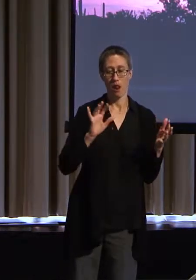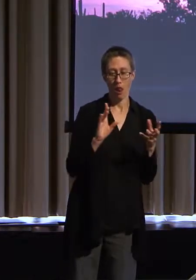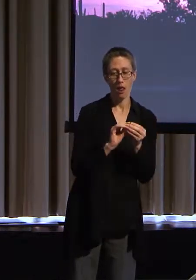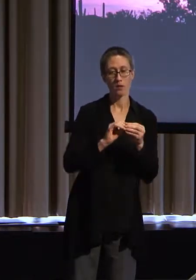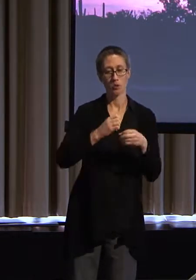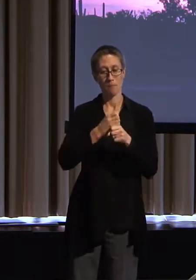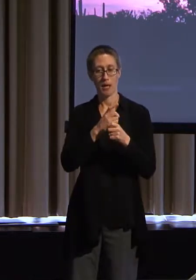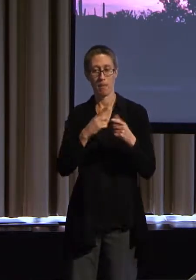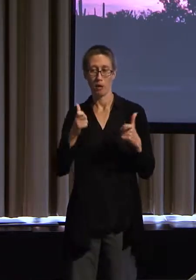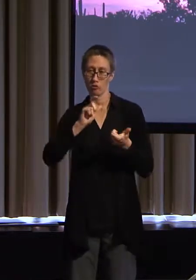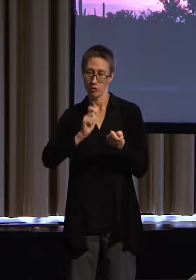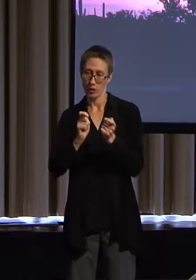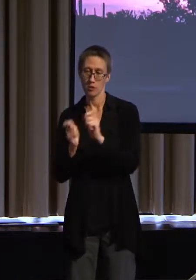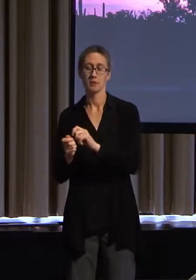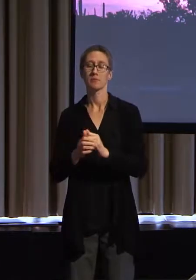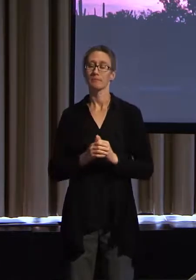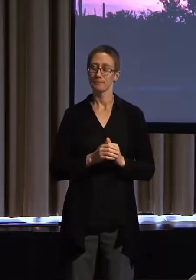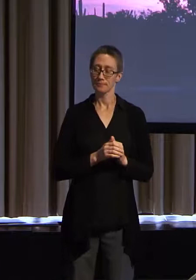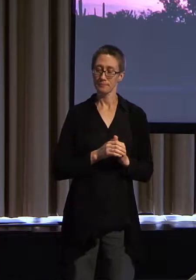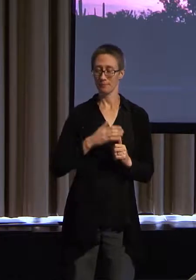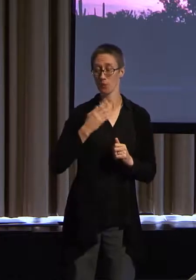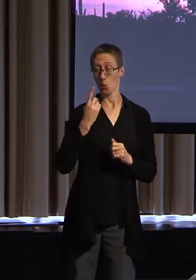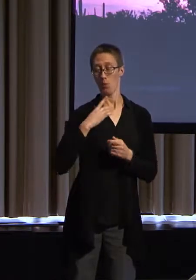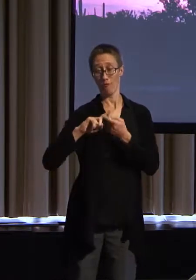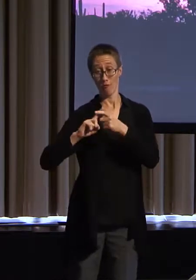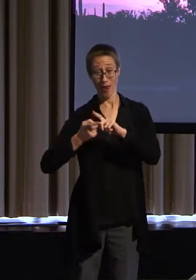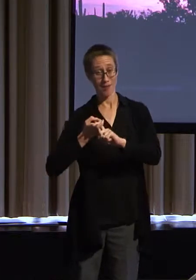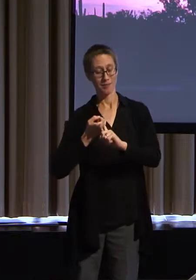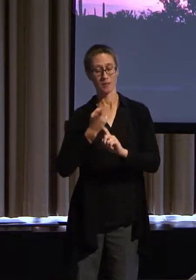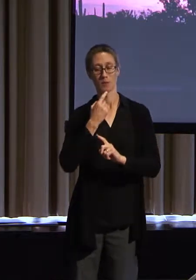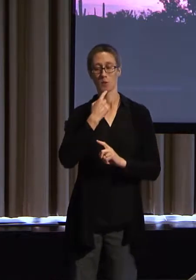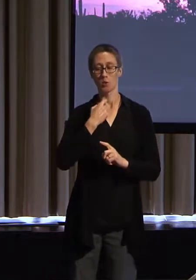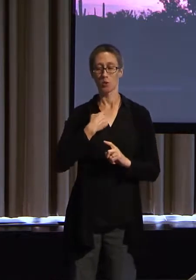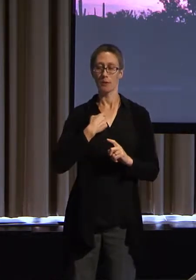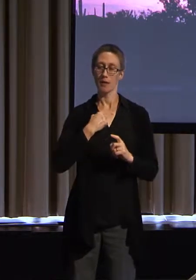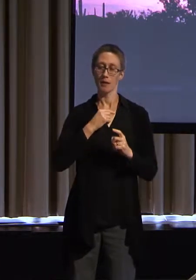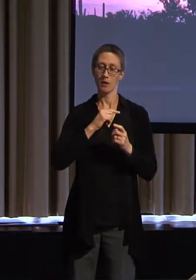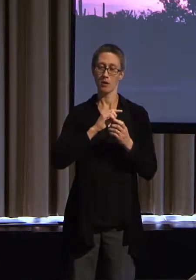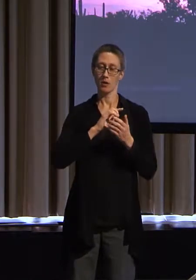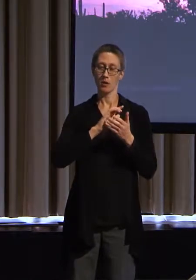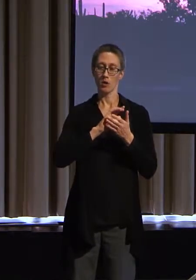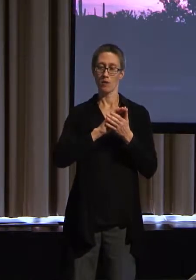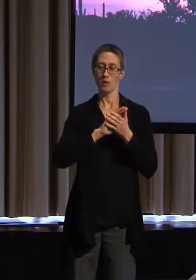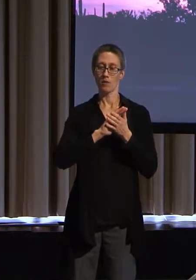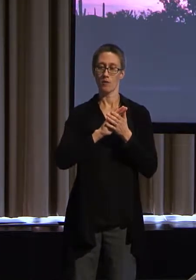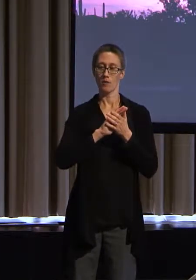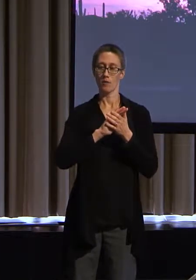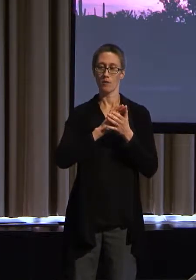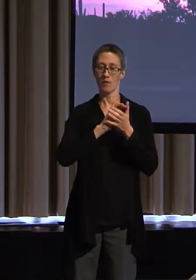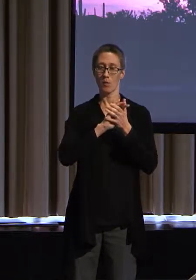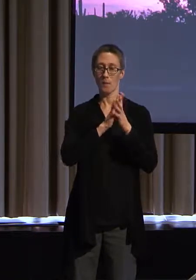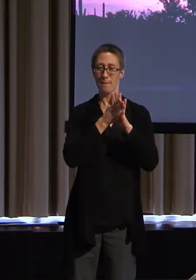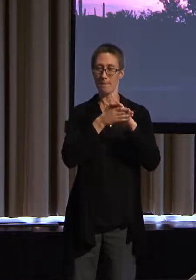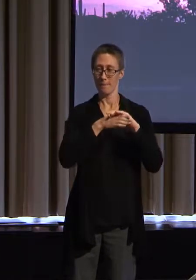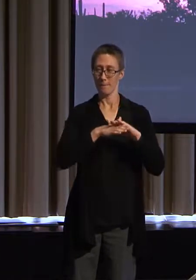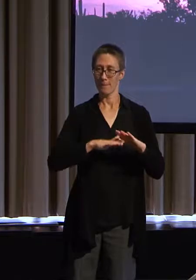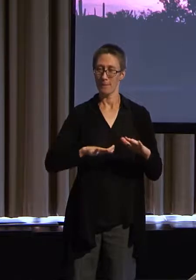to mend a knitted piece, she has to first unravel it further, pulling it apart until she has solid strings to work